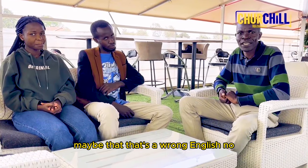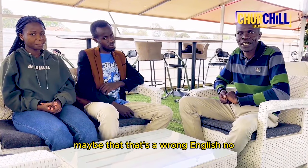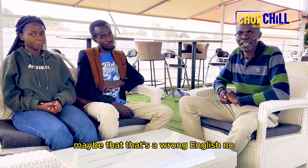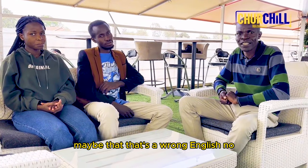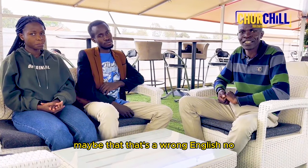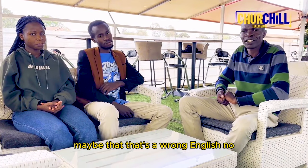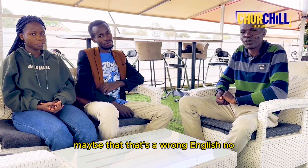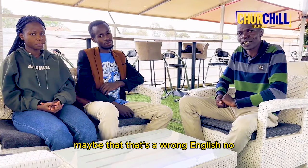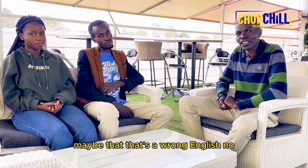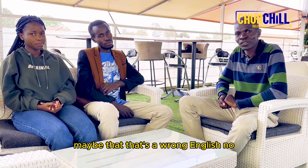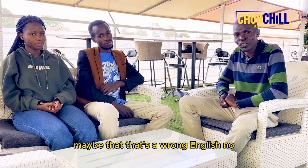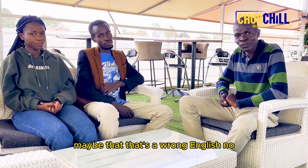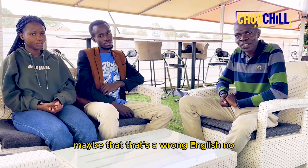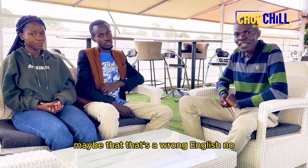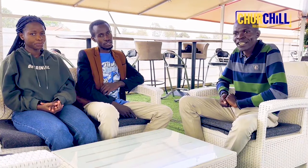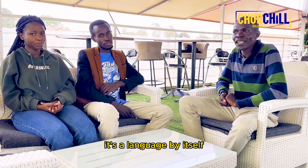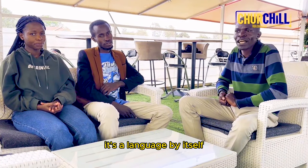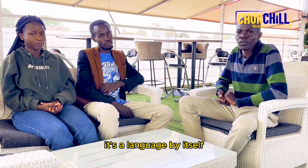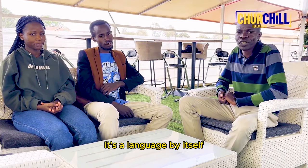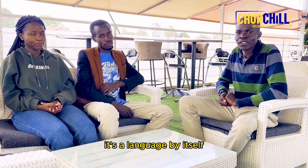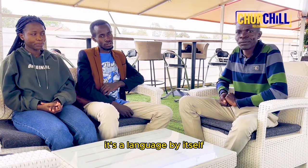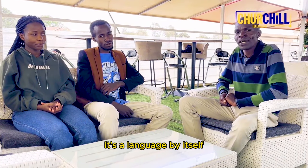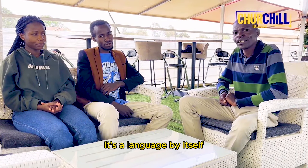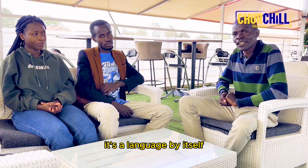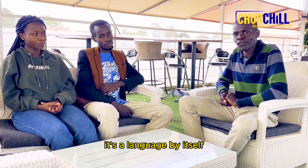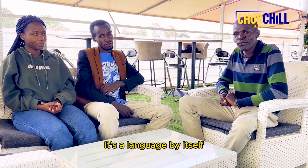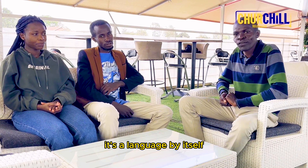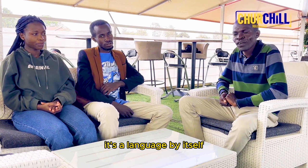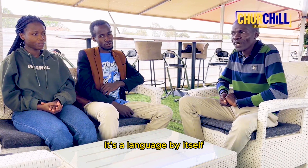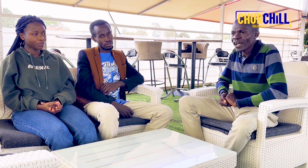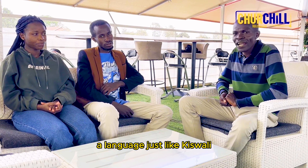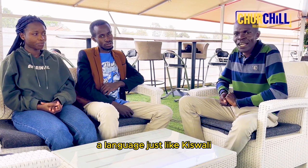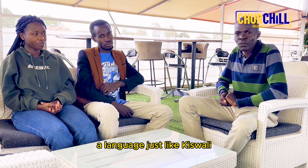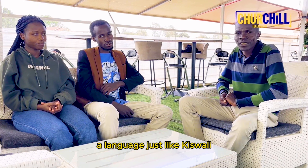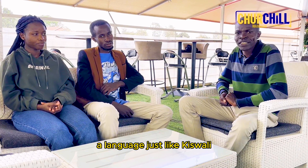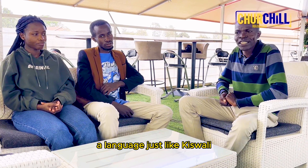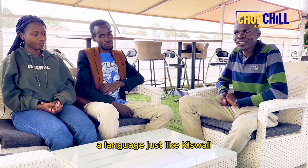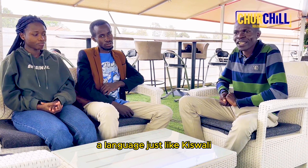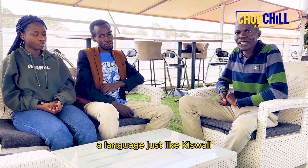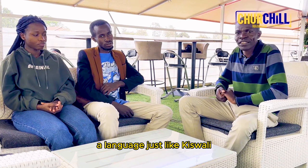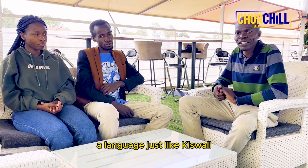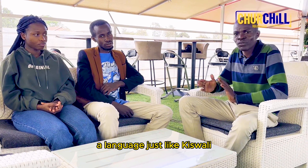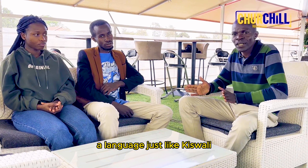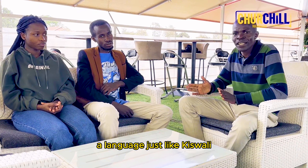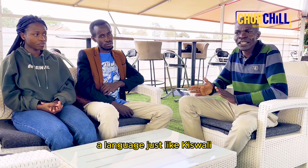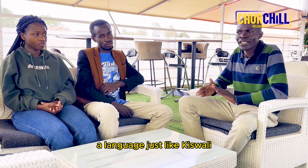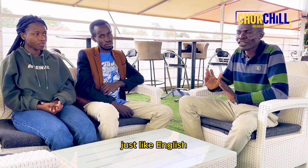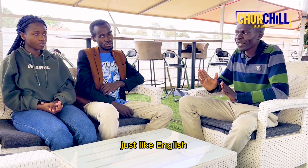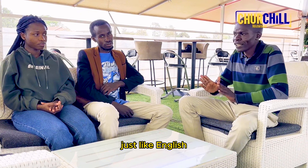that's a wrong English. No, it's a language by itself. A language just like Kiswahili, just like